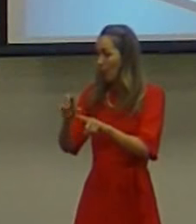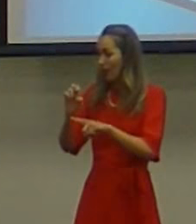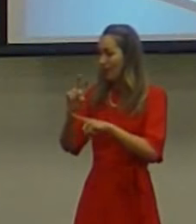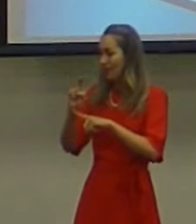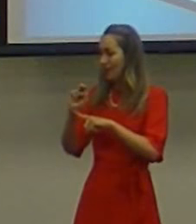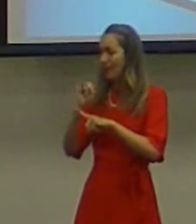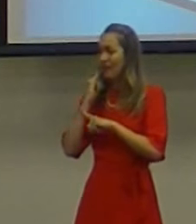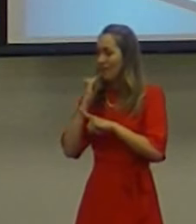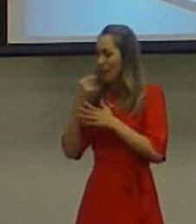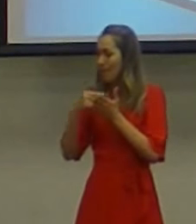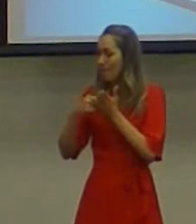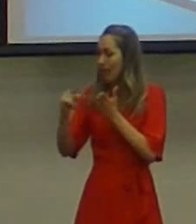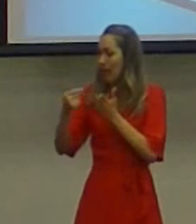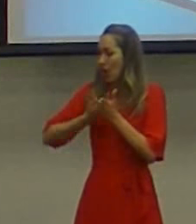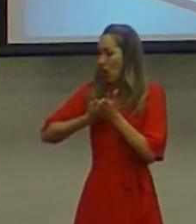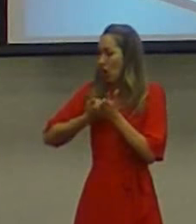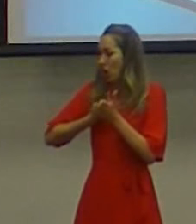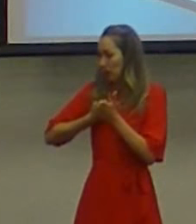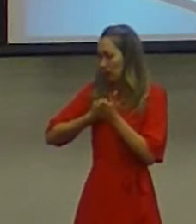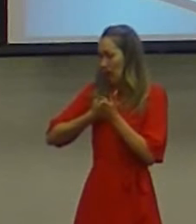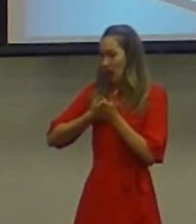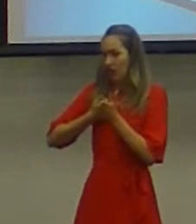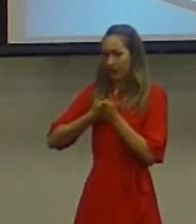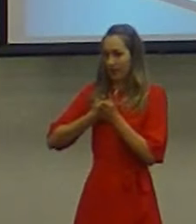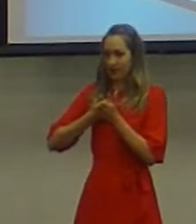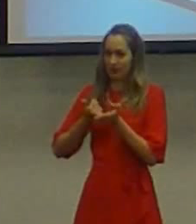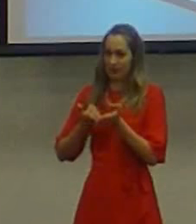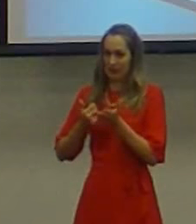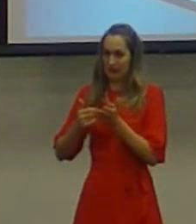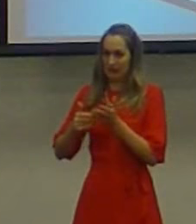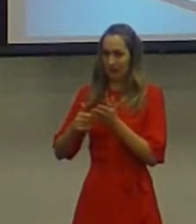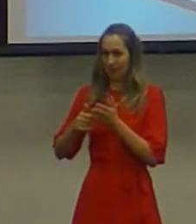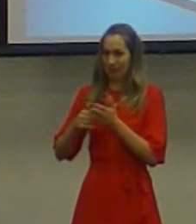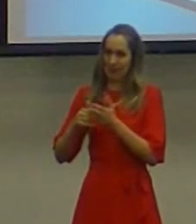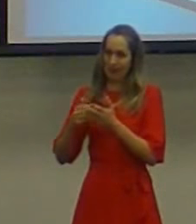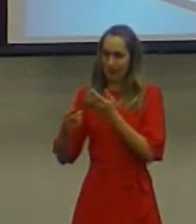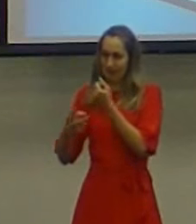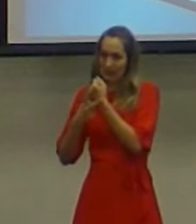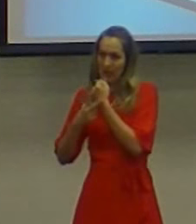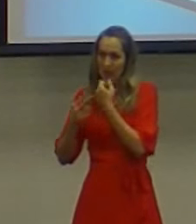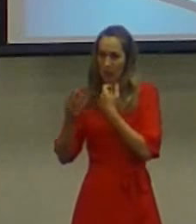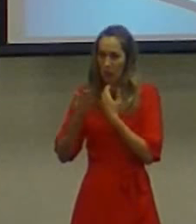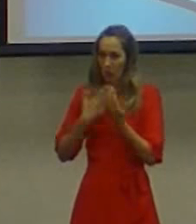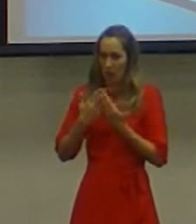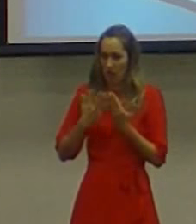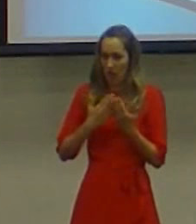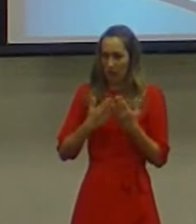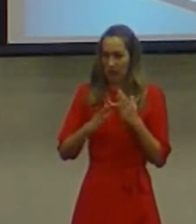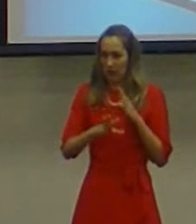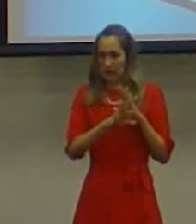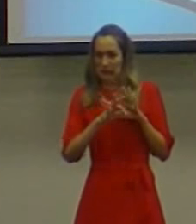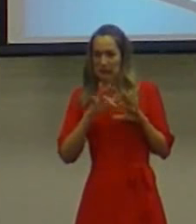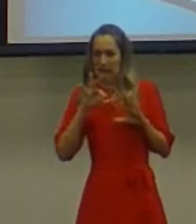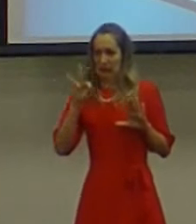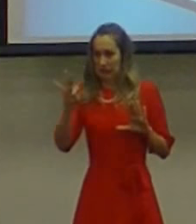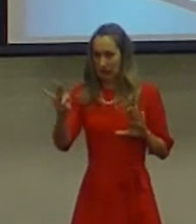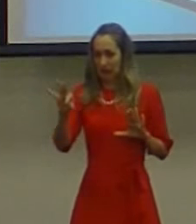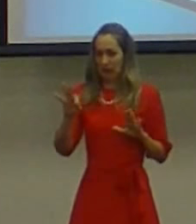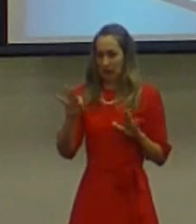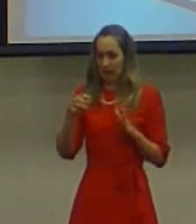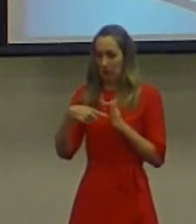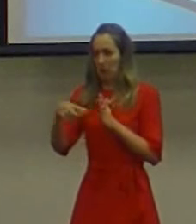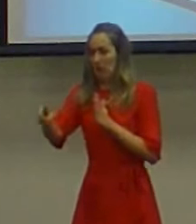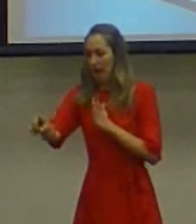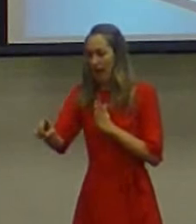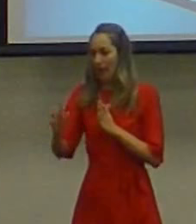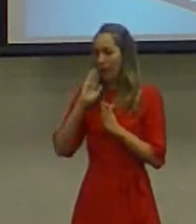for it ourselves. Even if it means us dipping into places we need to dip into and pull up the resources. We're going to